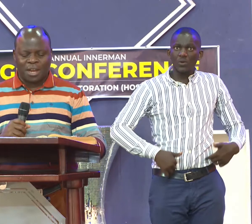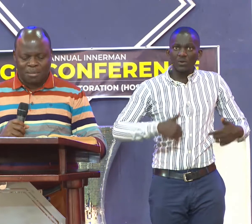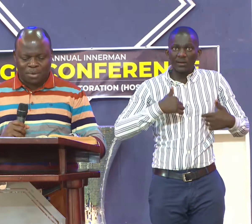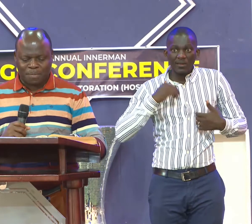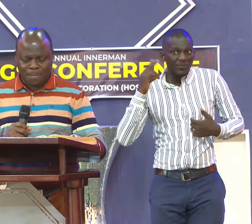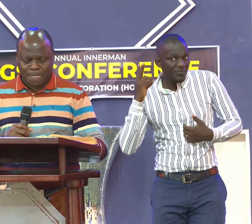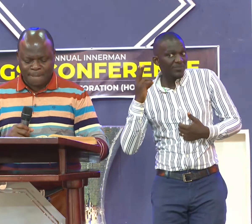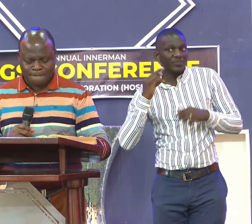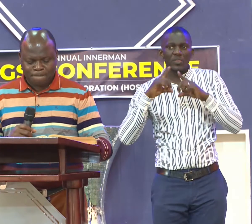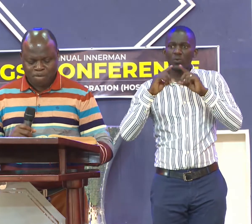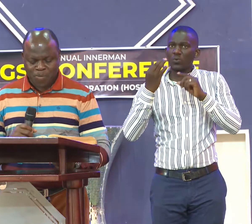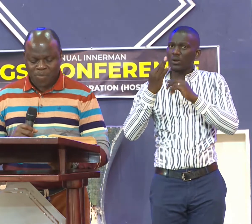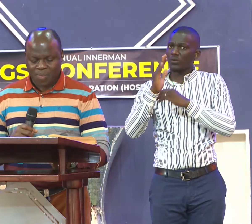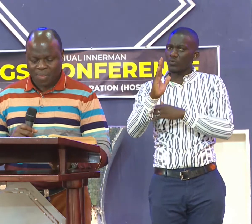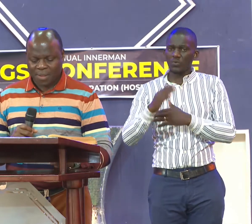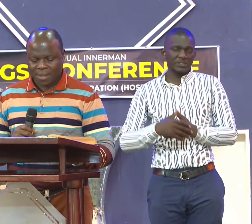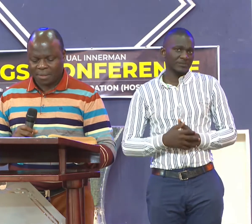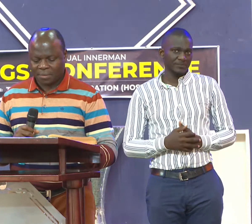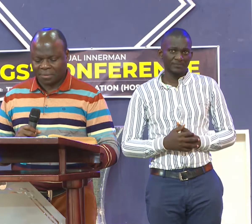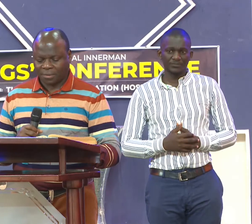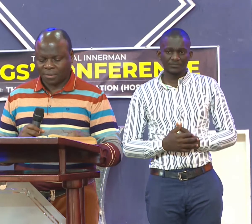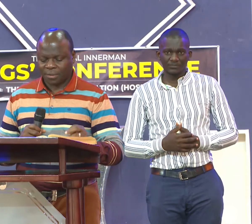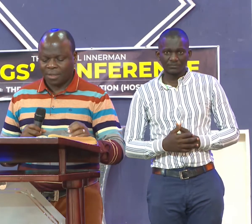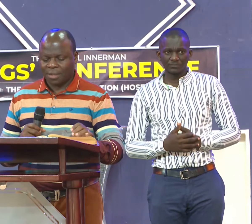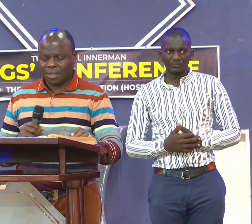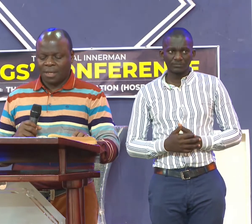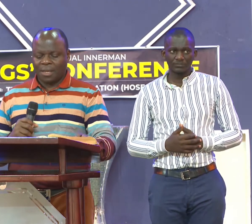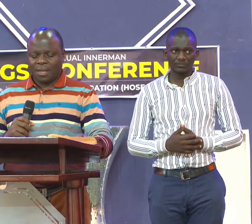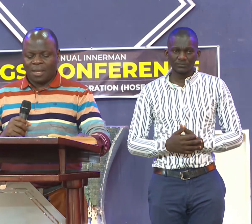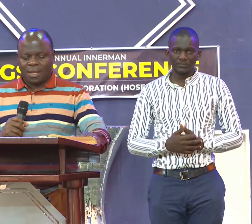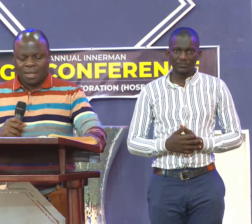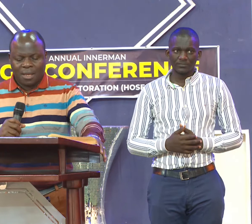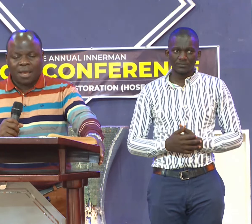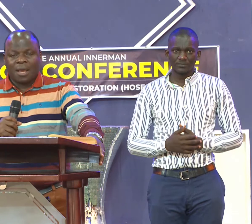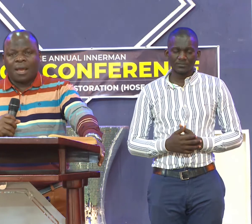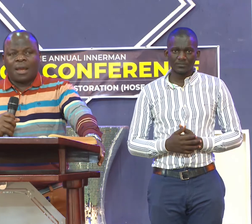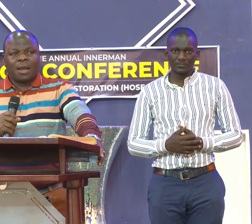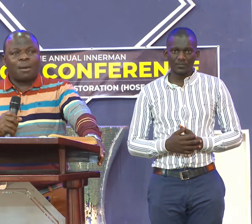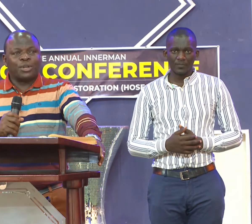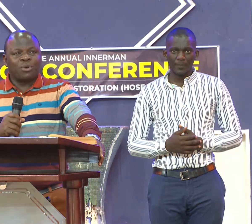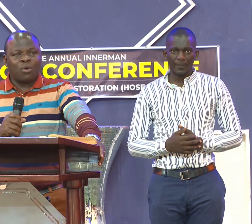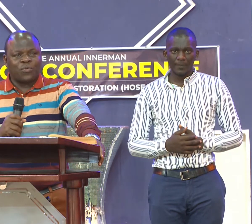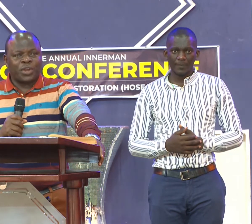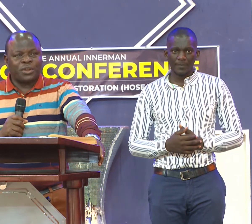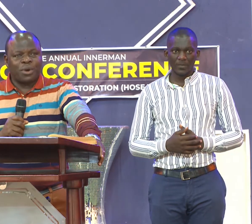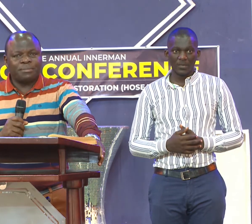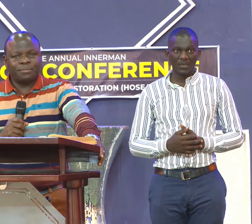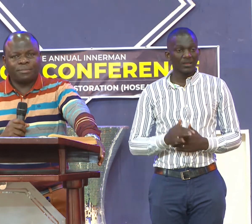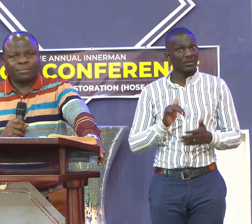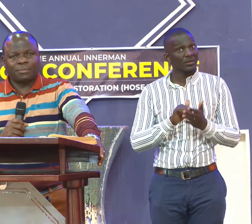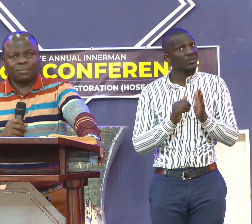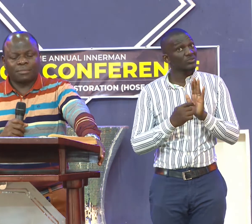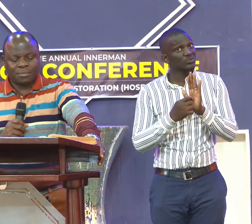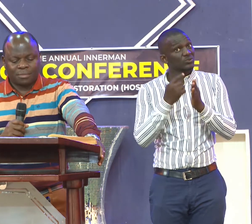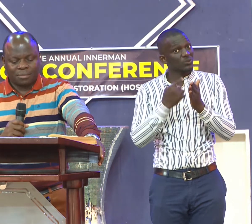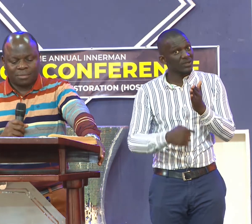w'owulirira ekigambo. That means that every circle or sect of your life, there is where you receive the word from.